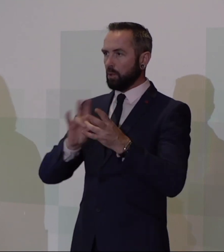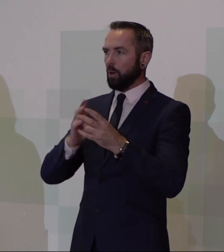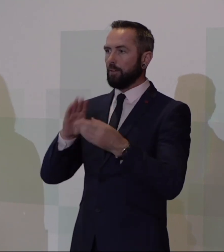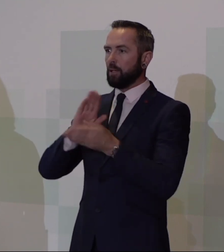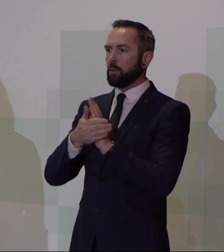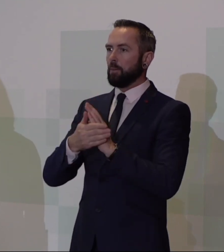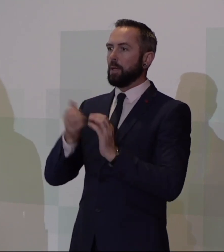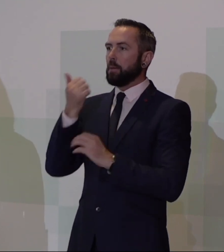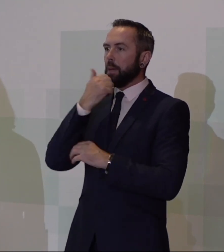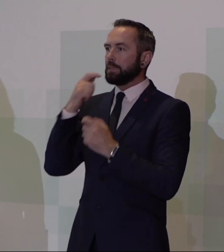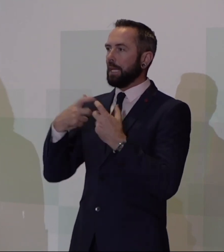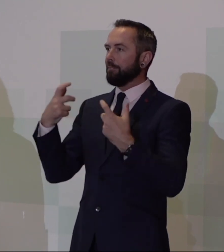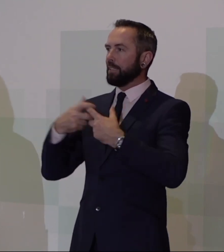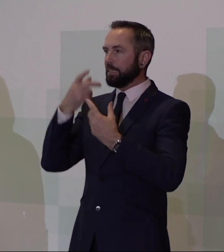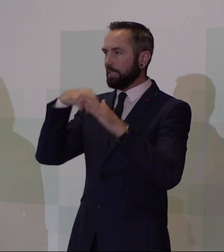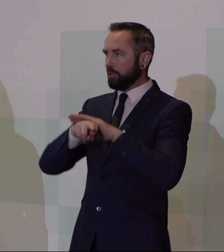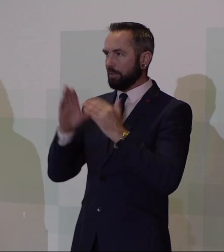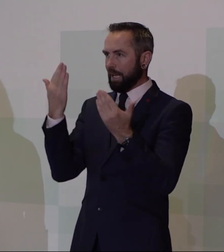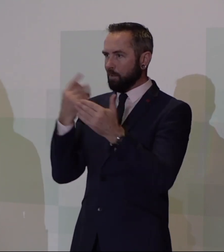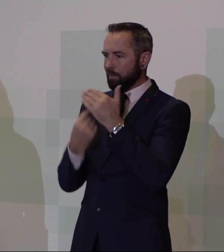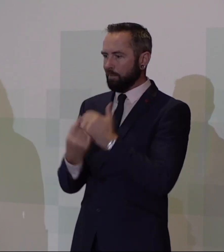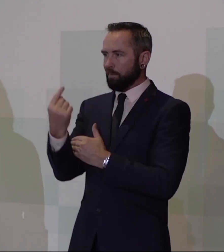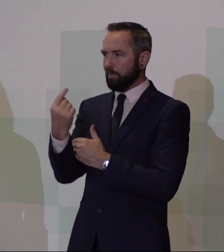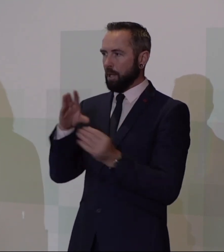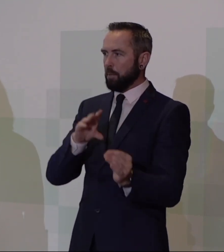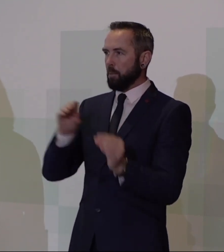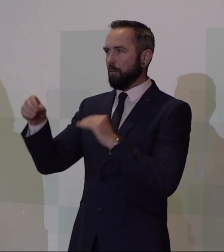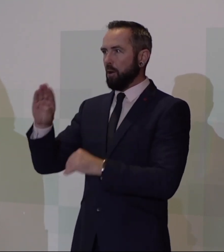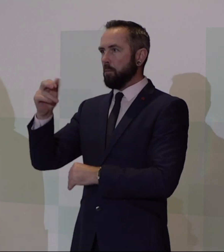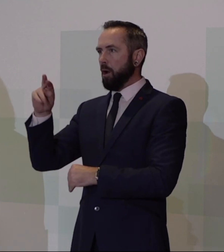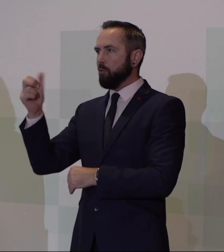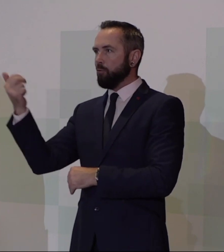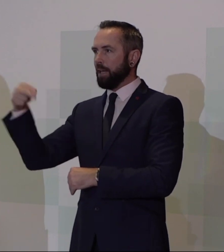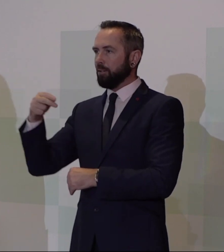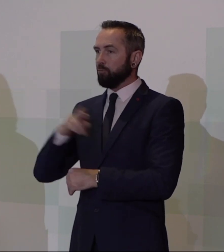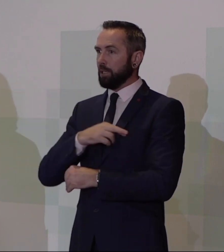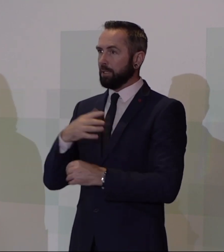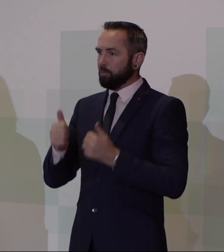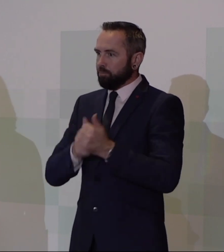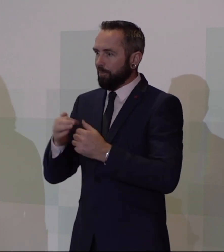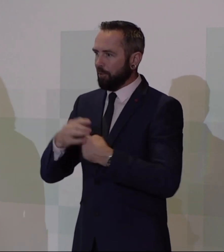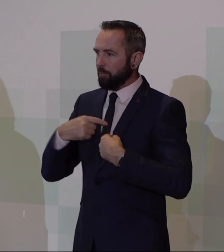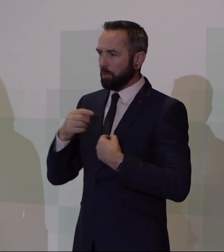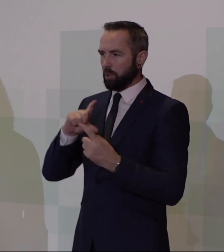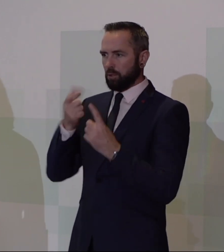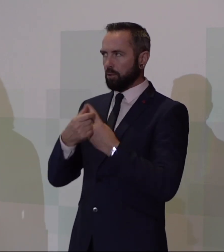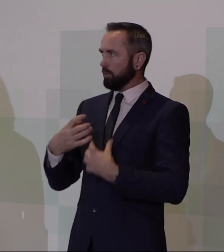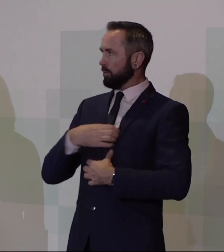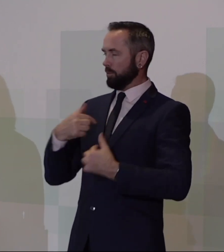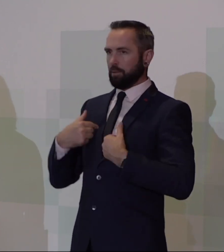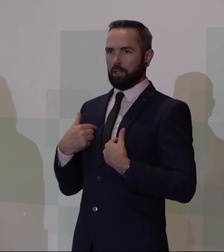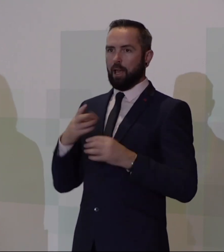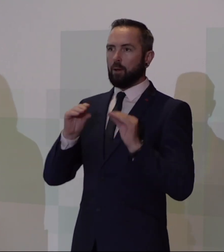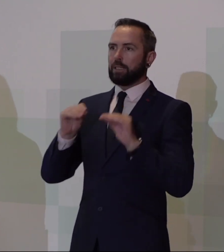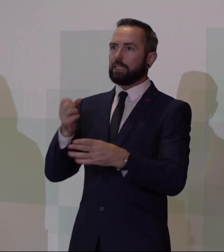teacher. Now I was on my own. Moving to Bahrain was an adventure for me, but a huge culture shock. I was teaching students